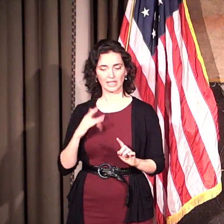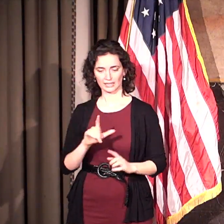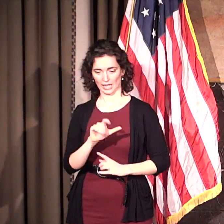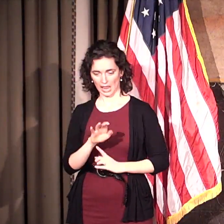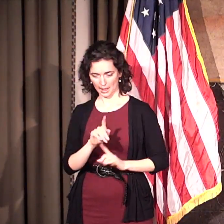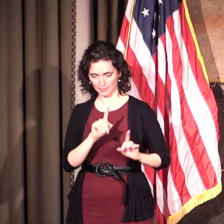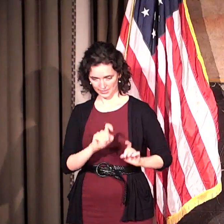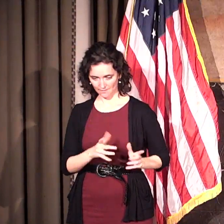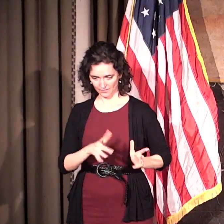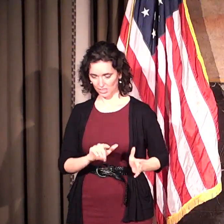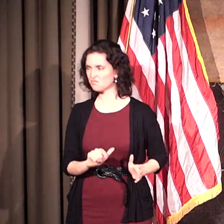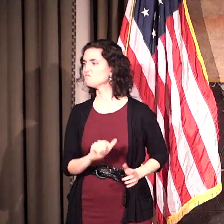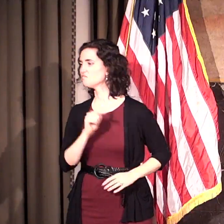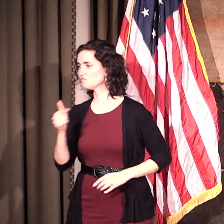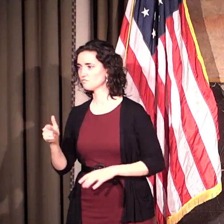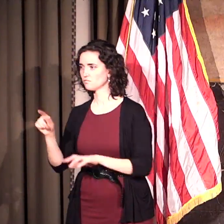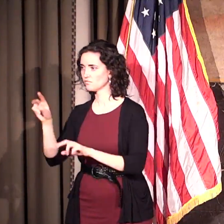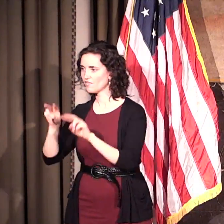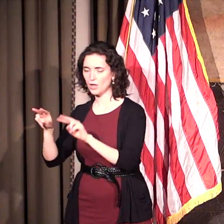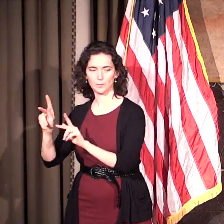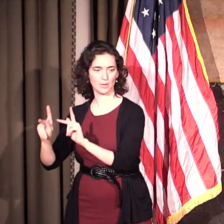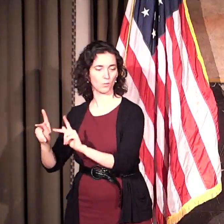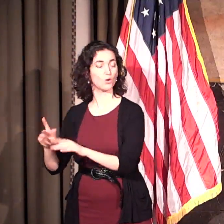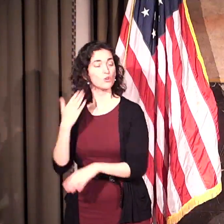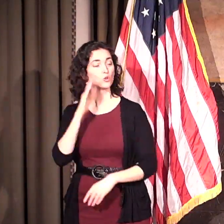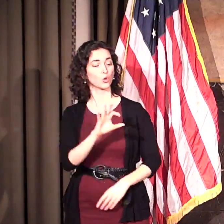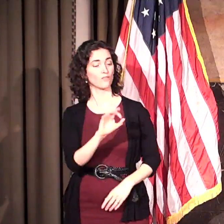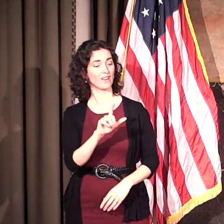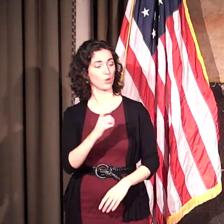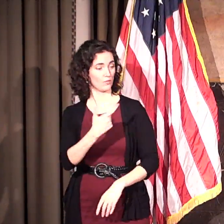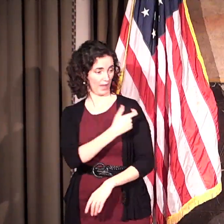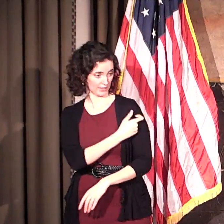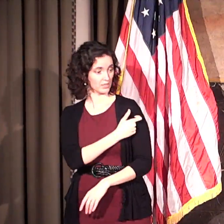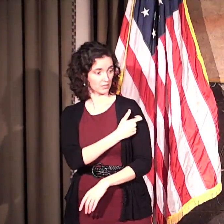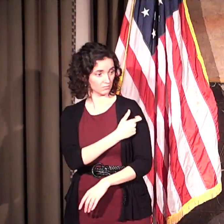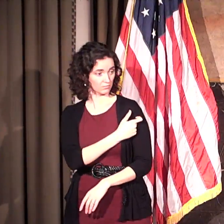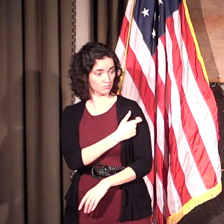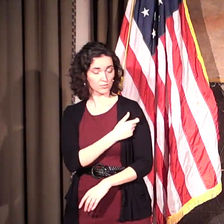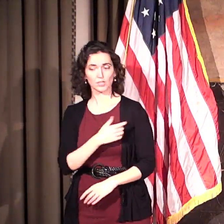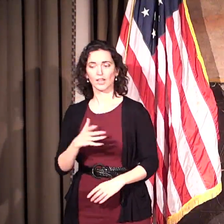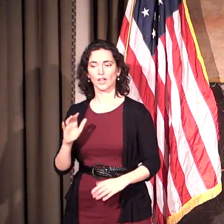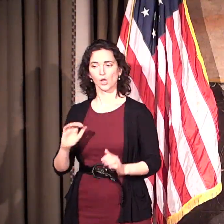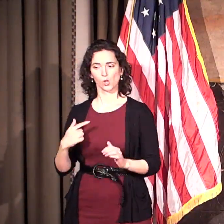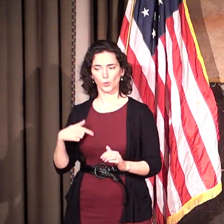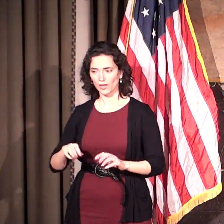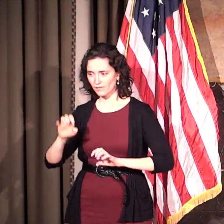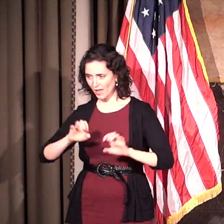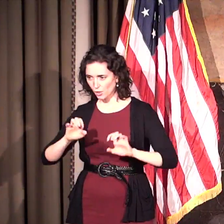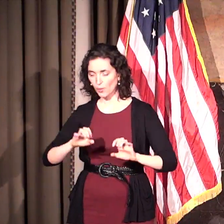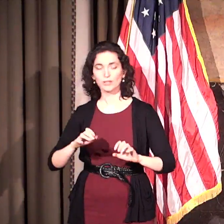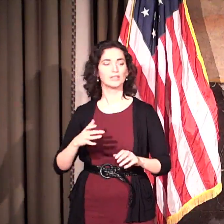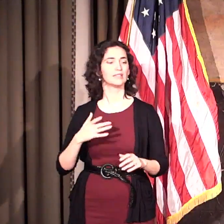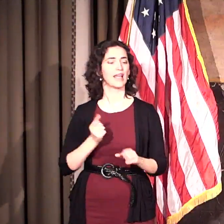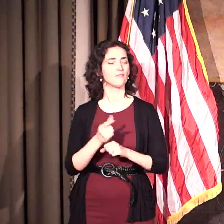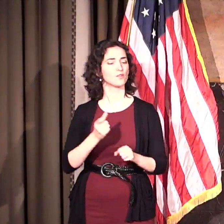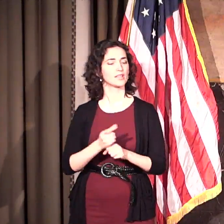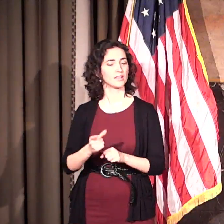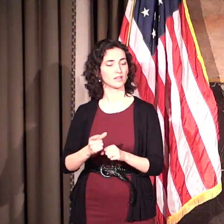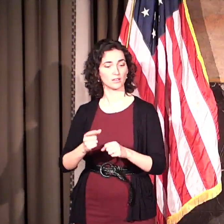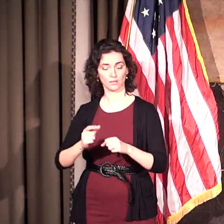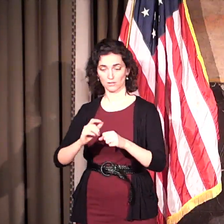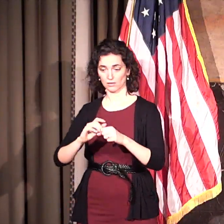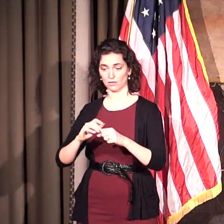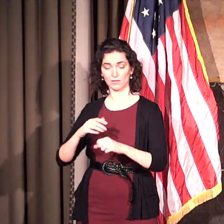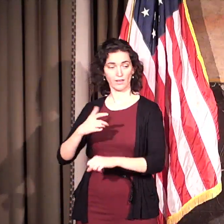laboratory data. It's similar to how we evaluate flu vaccines. The flu vaccine actually is a combo of a number of different strands every year, and sometimes it's a